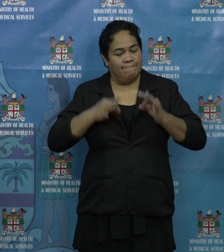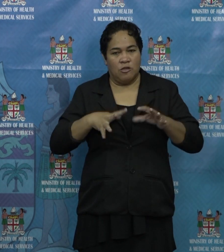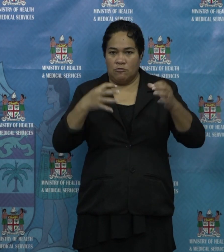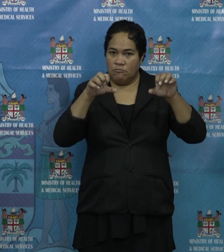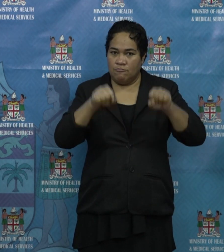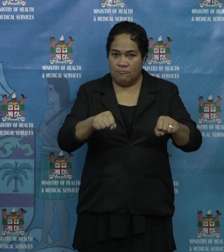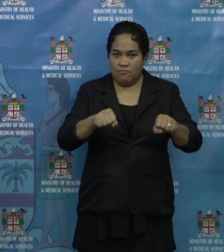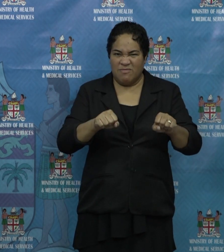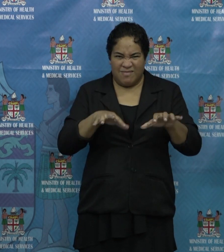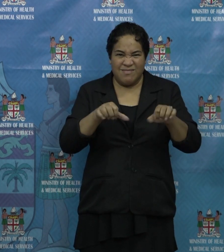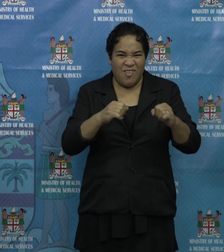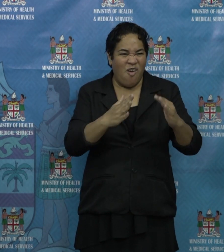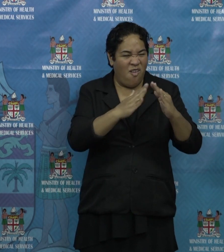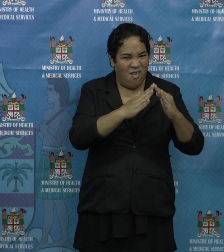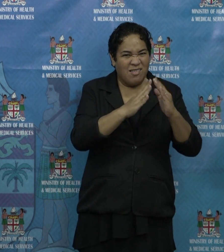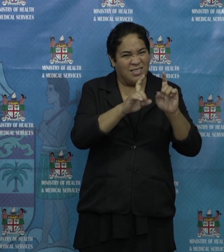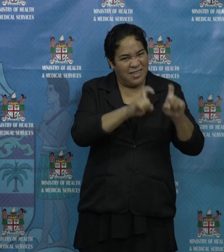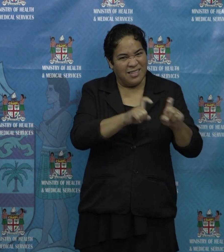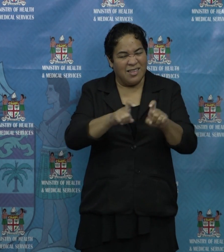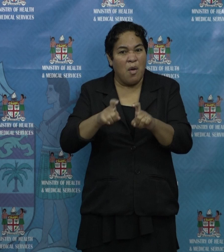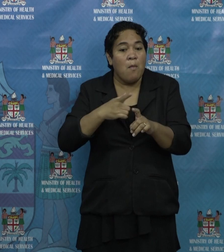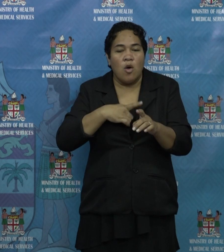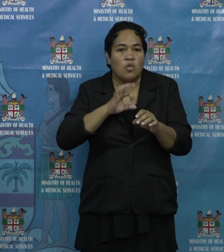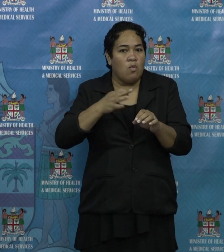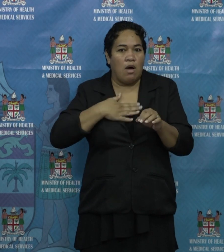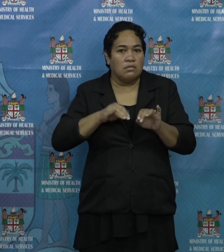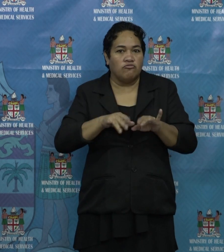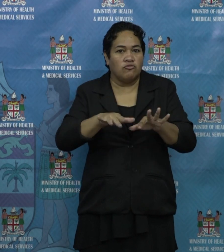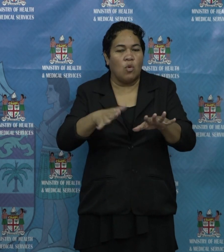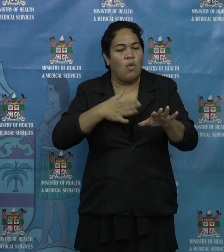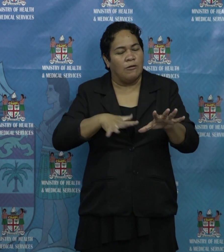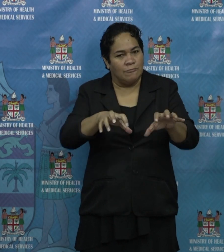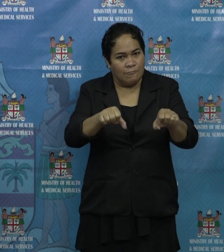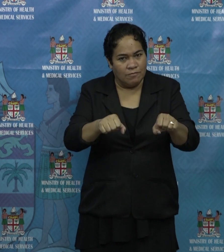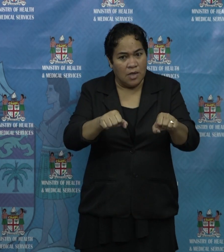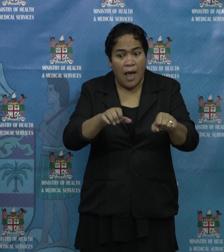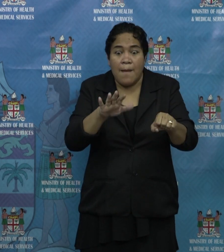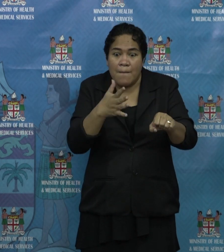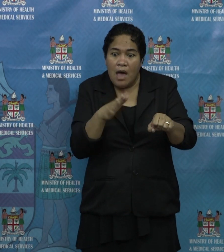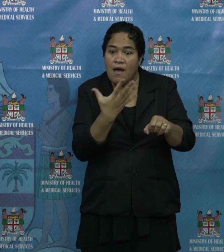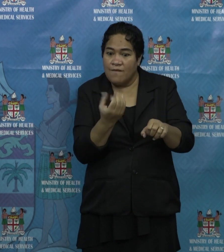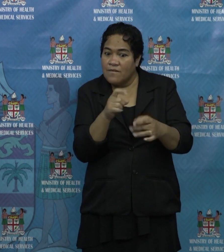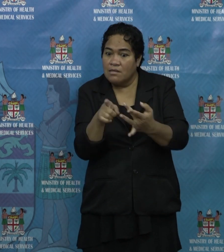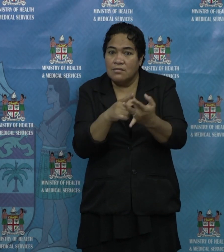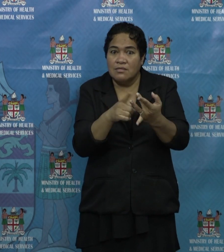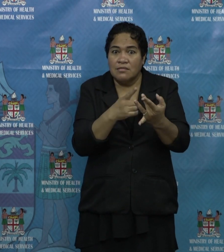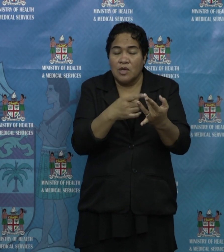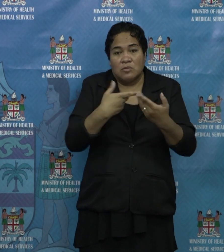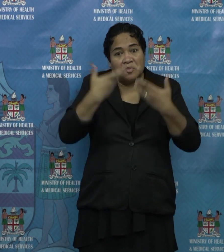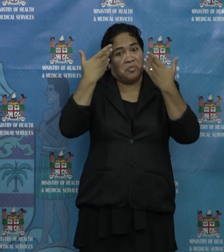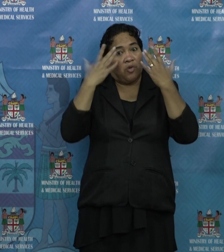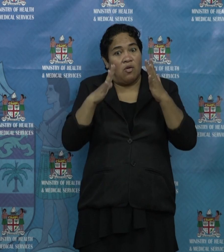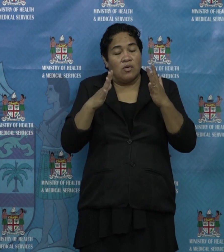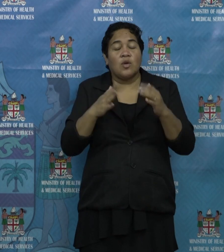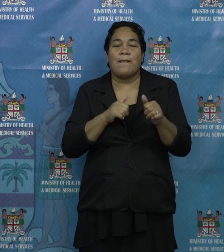spread. There may be a community case we do not know about. Keeping these potentially positive people